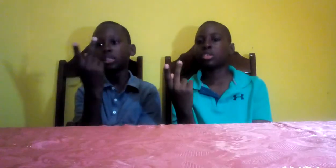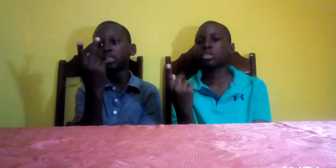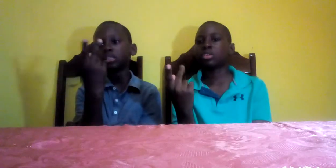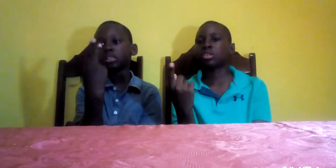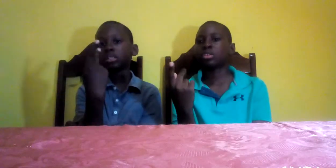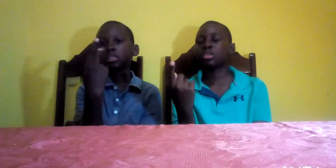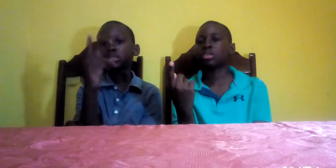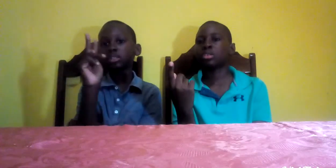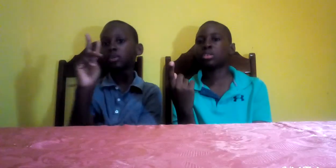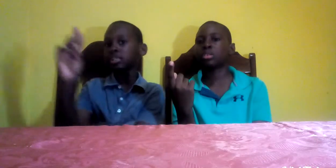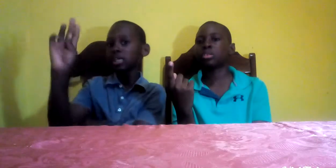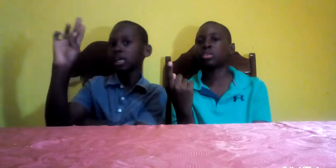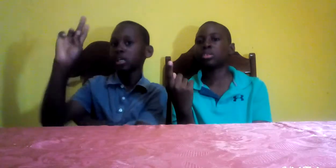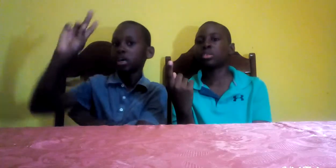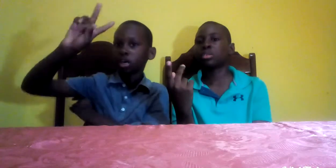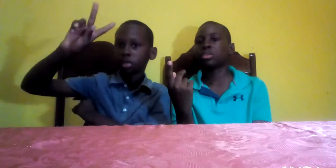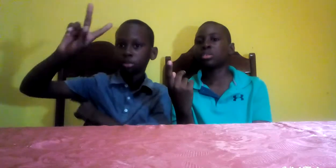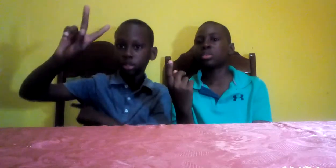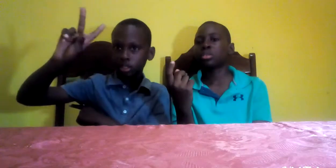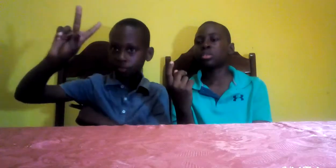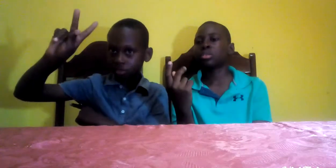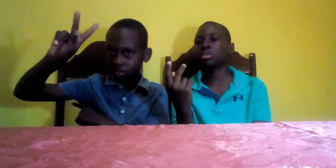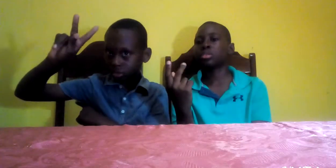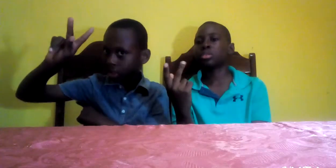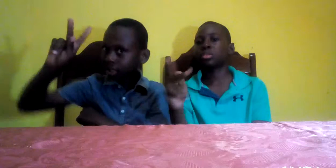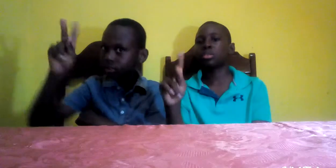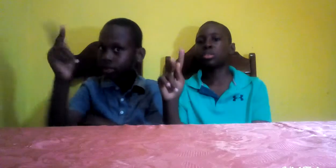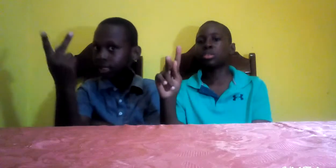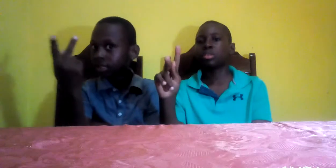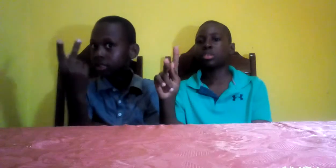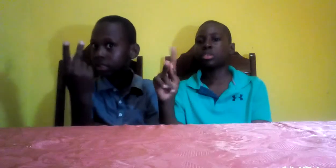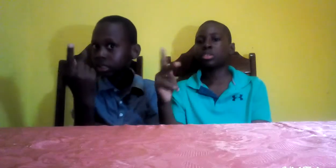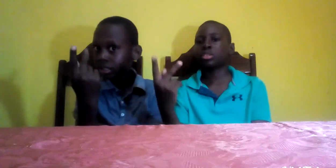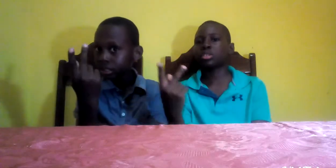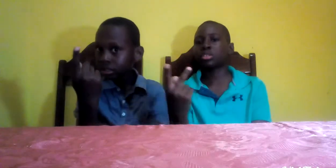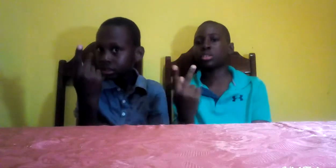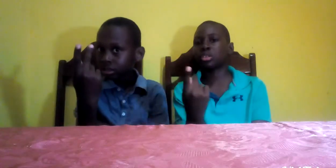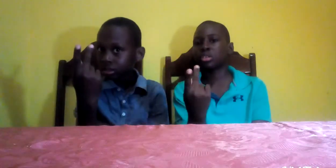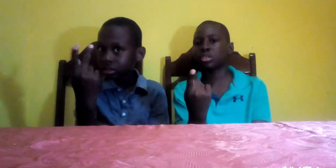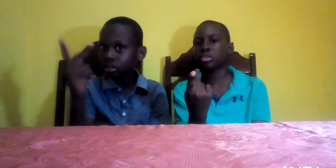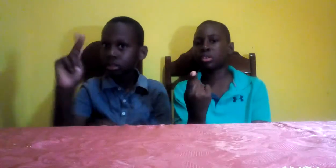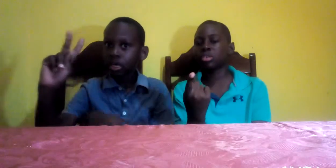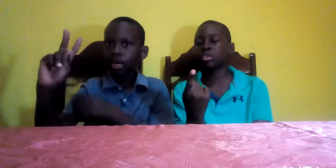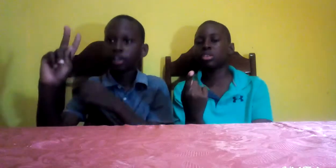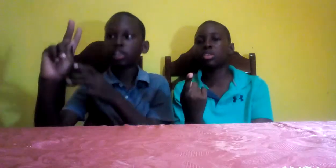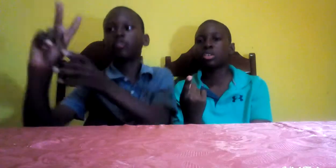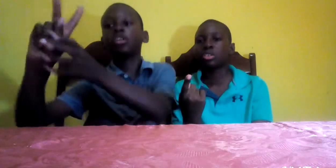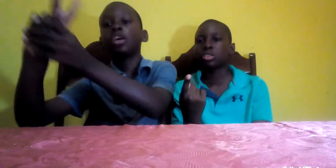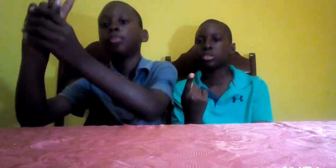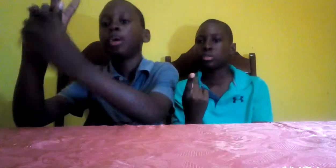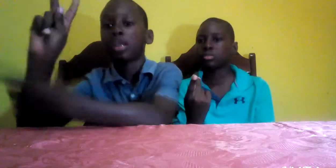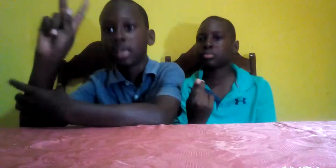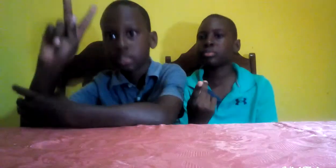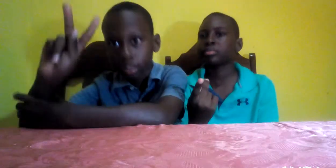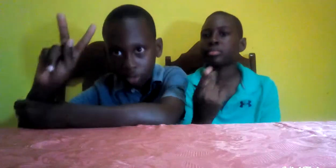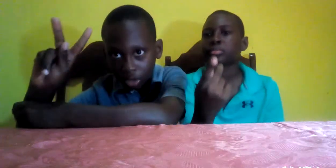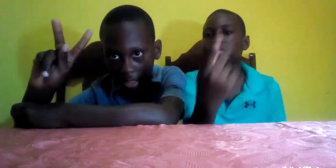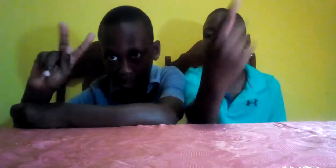This one is kind of hard but you have to try and do like this. So you might click something like